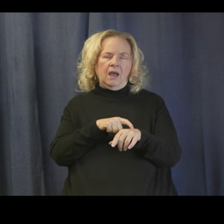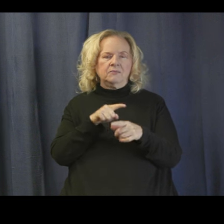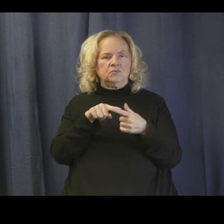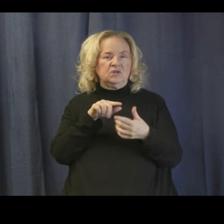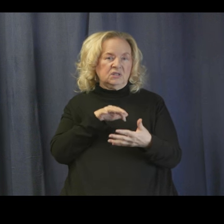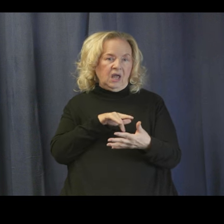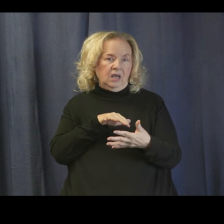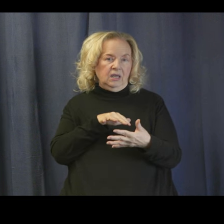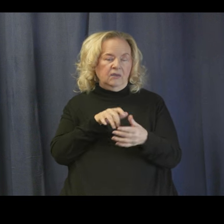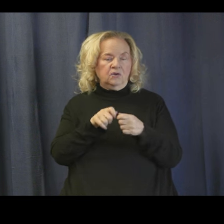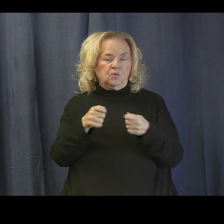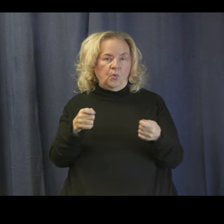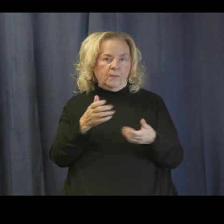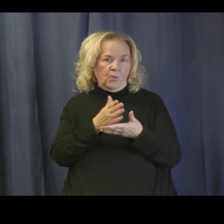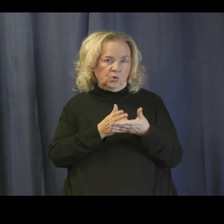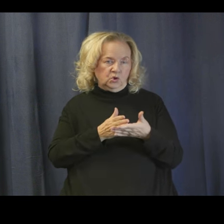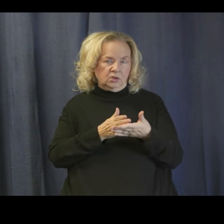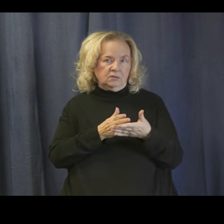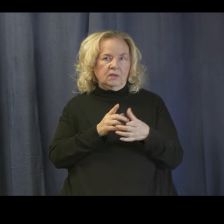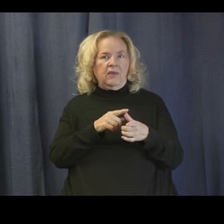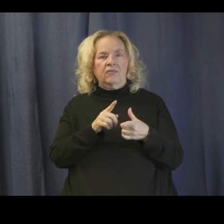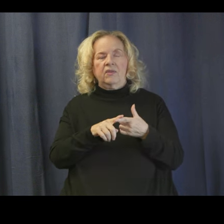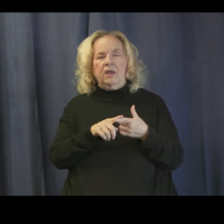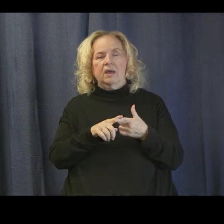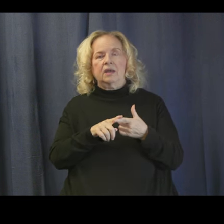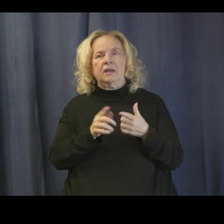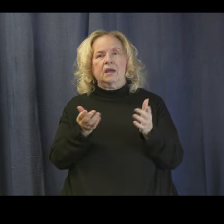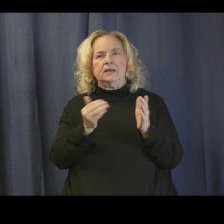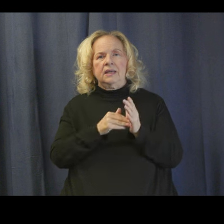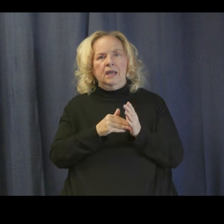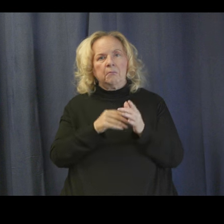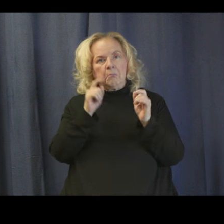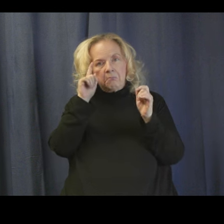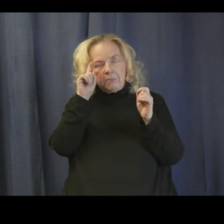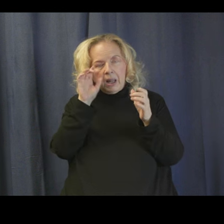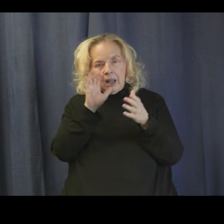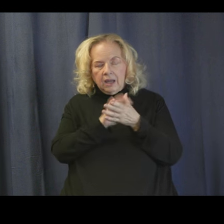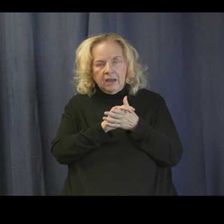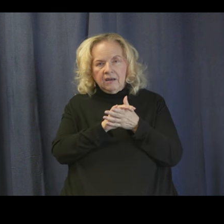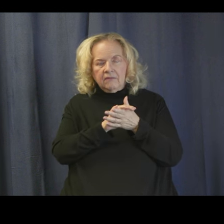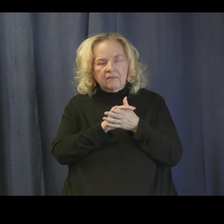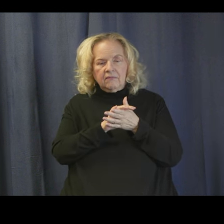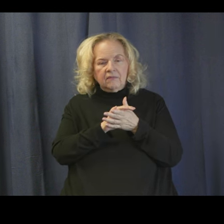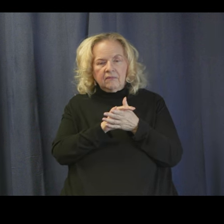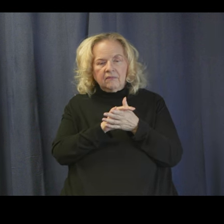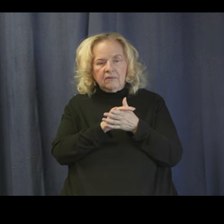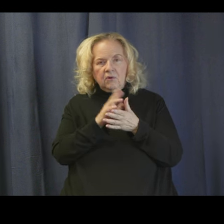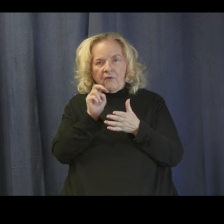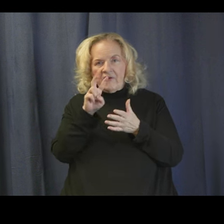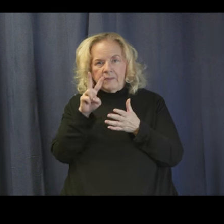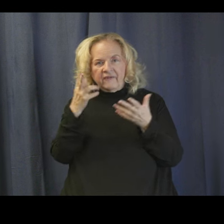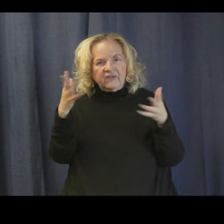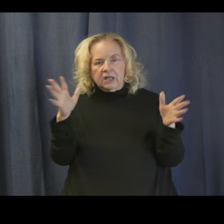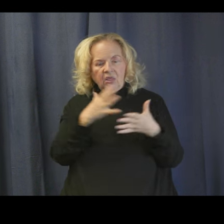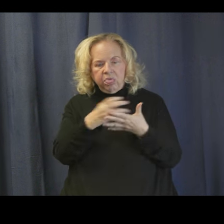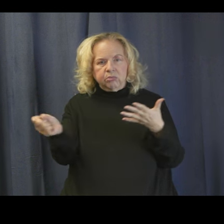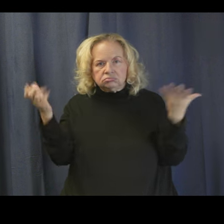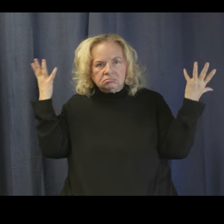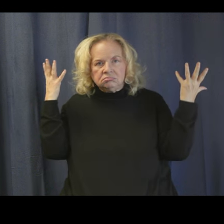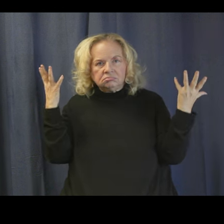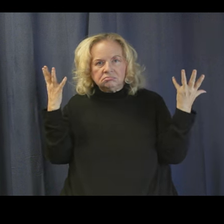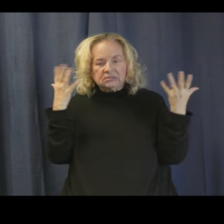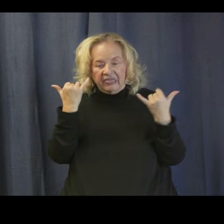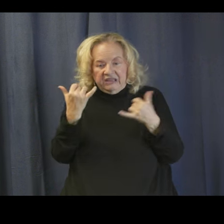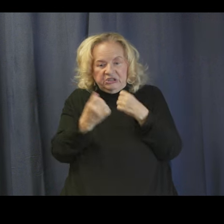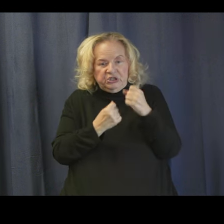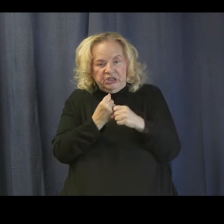time, another time to study the Torah portions. And then again, can you believe this month is over? It's already